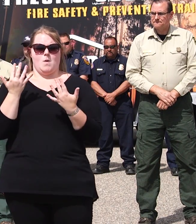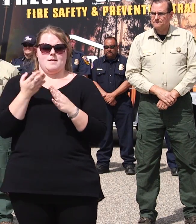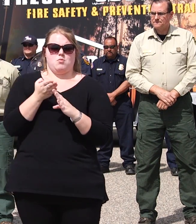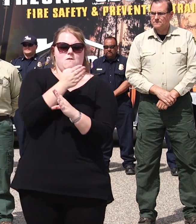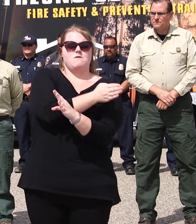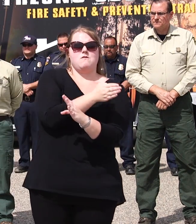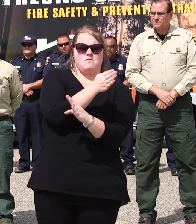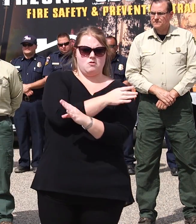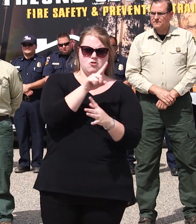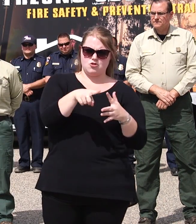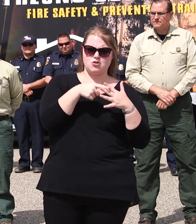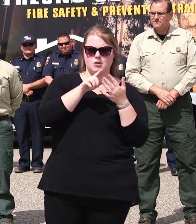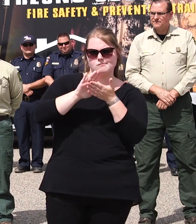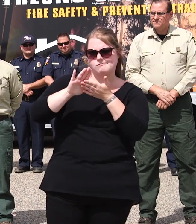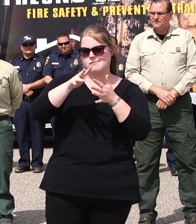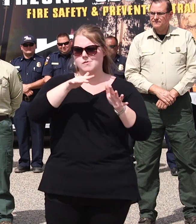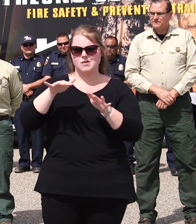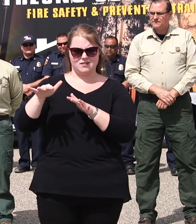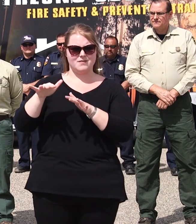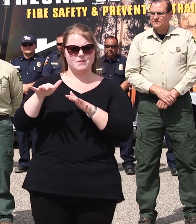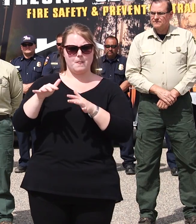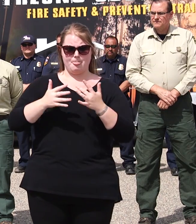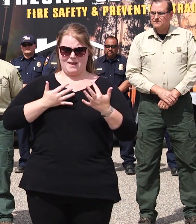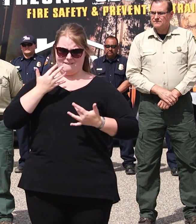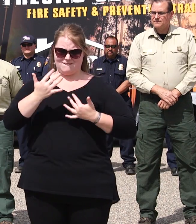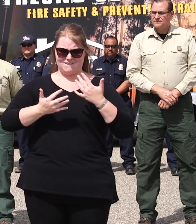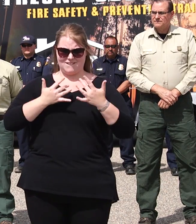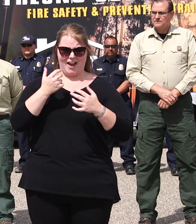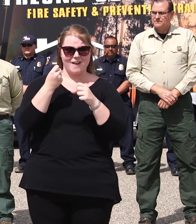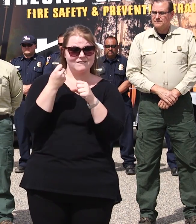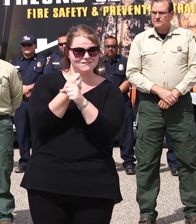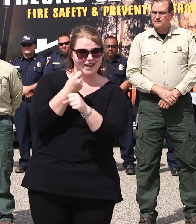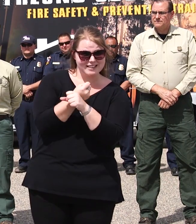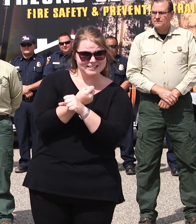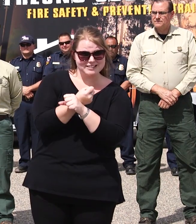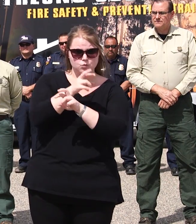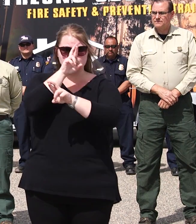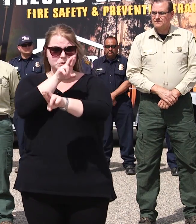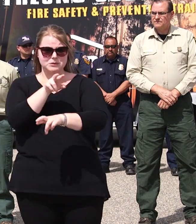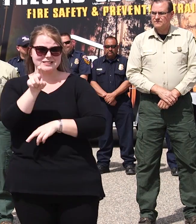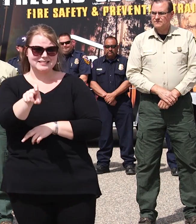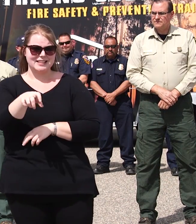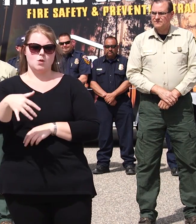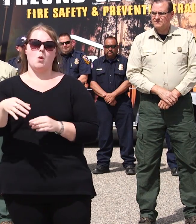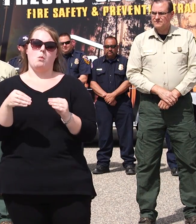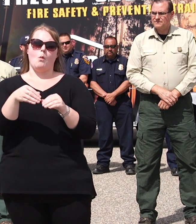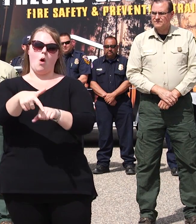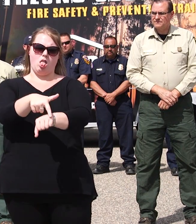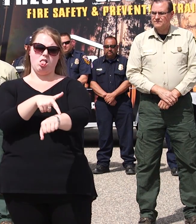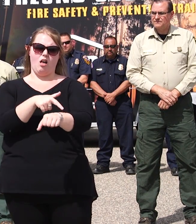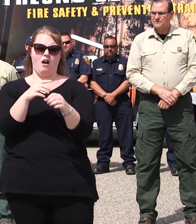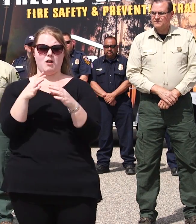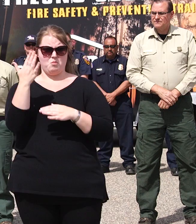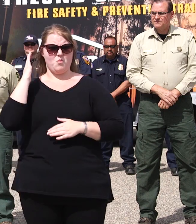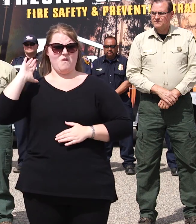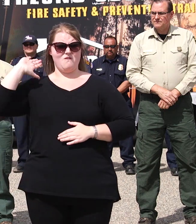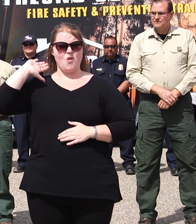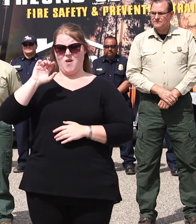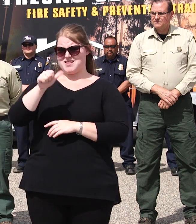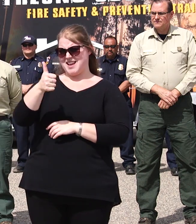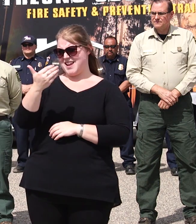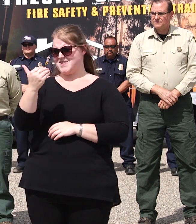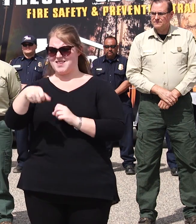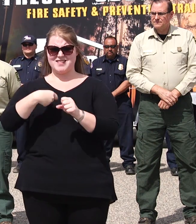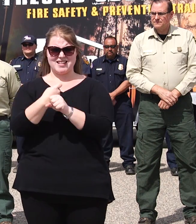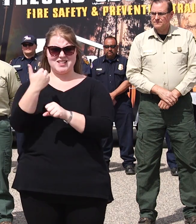realize that we have a firefighting and response need that is longer than it was 10 to